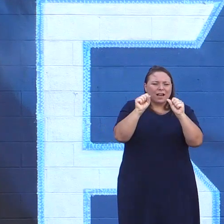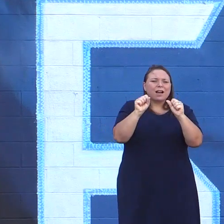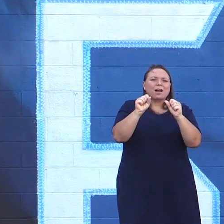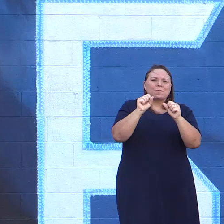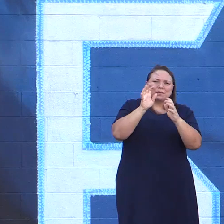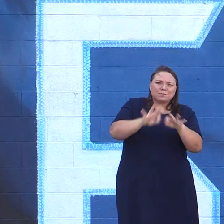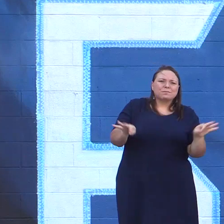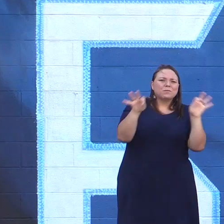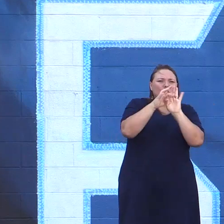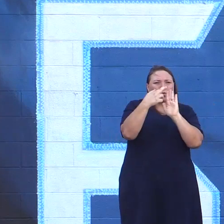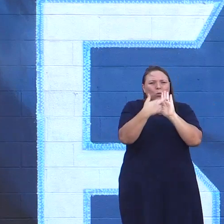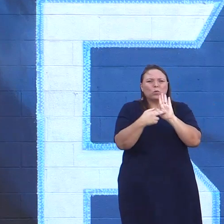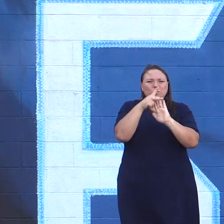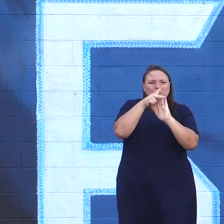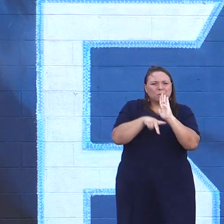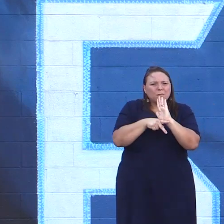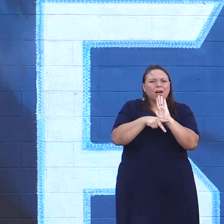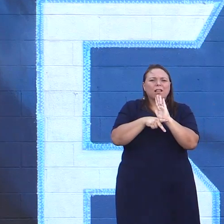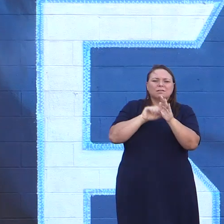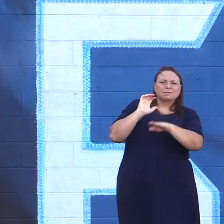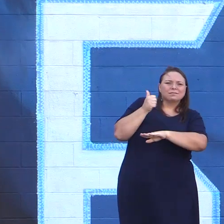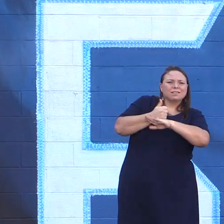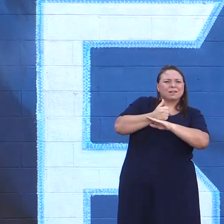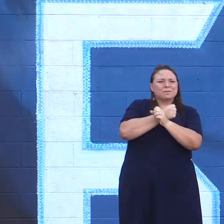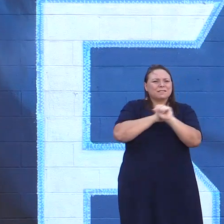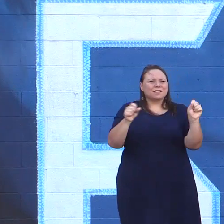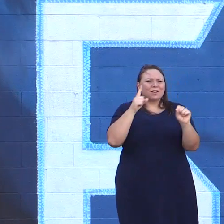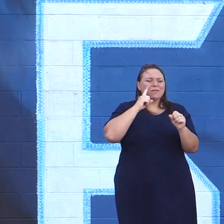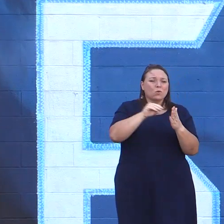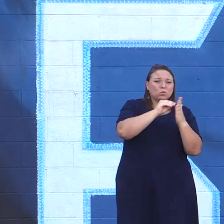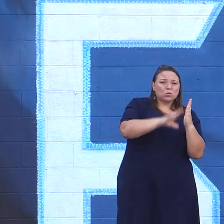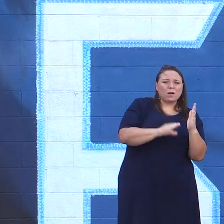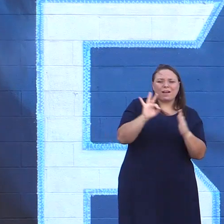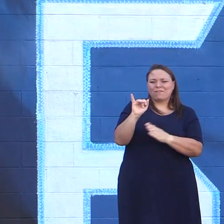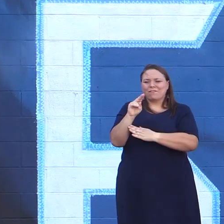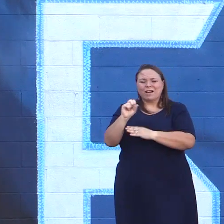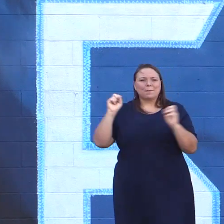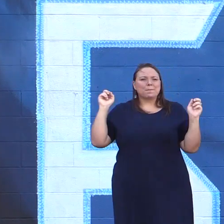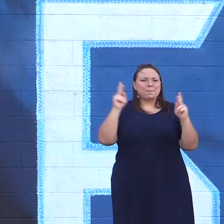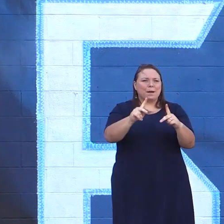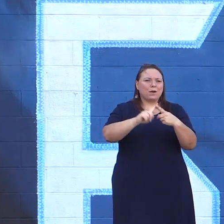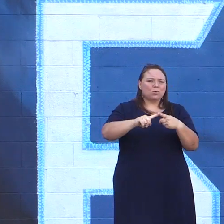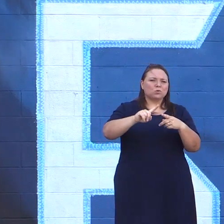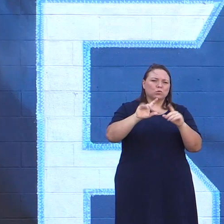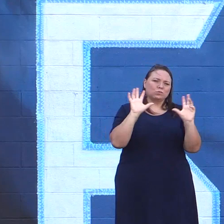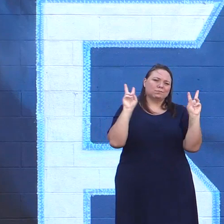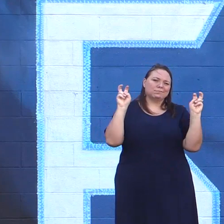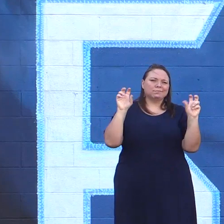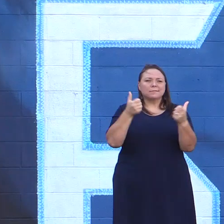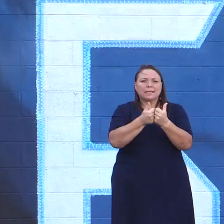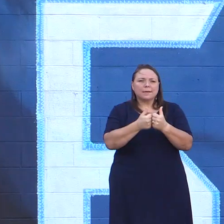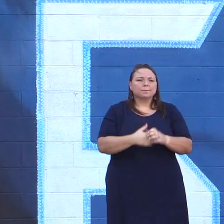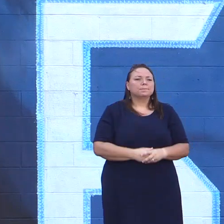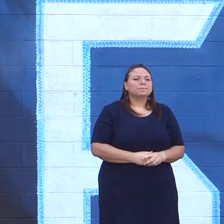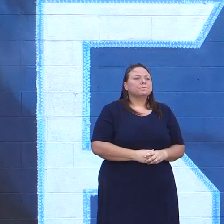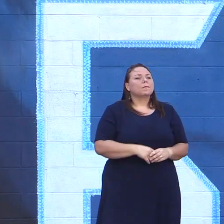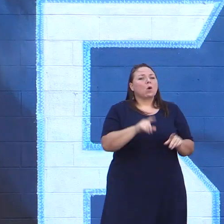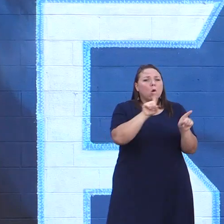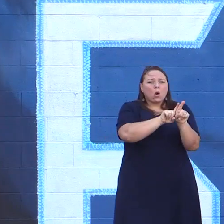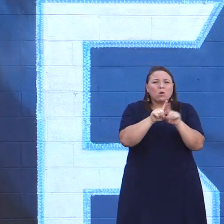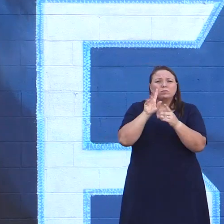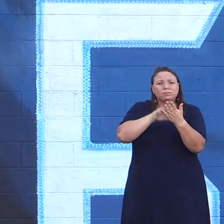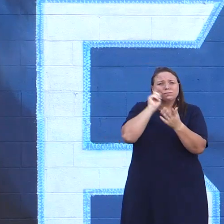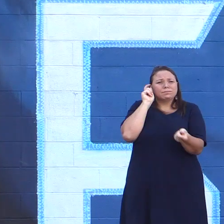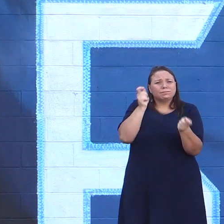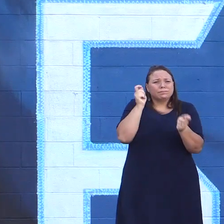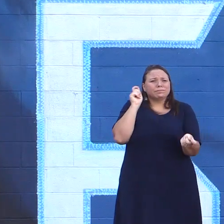that are necessary to safely get our students and fans back in the game. We also learned to make incremental changes